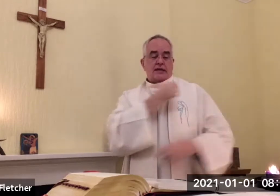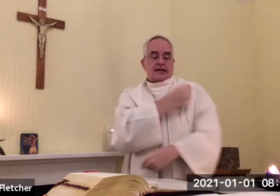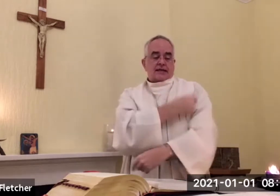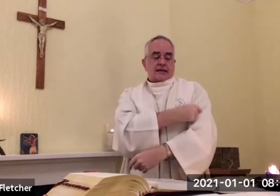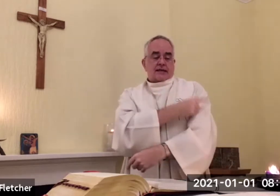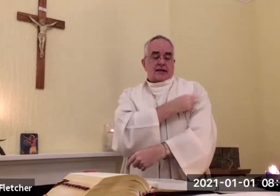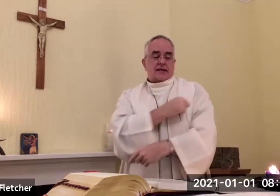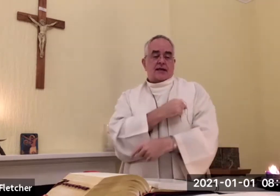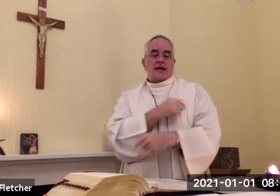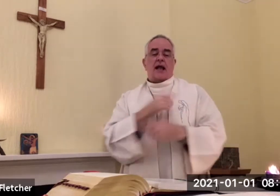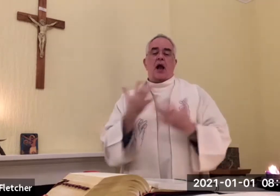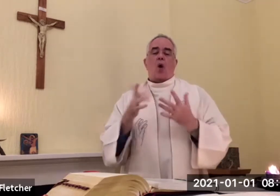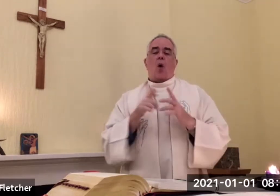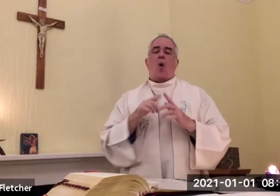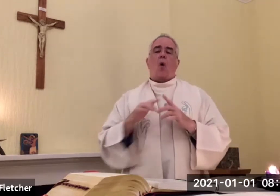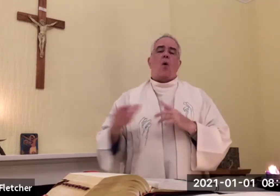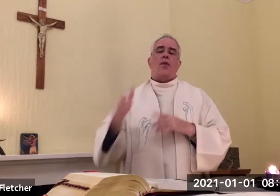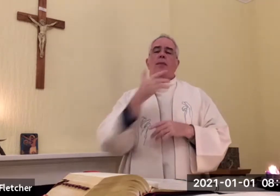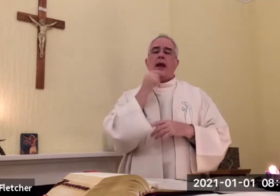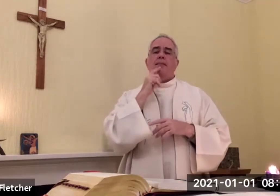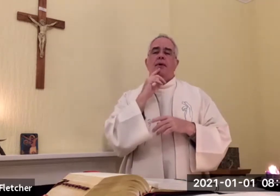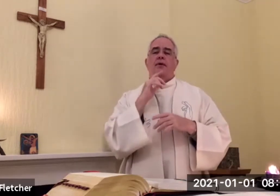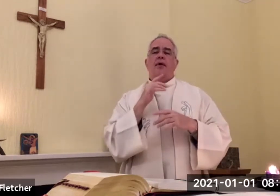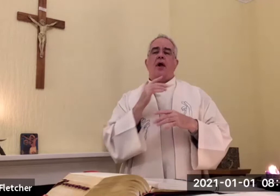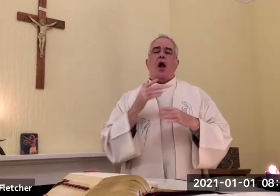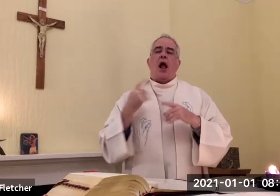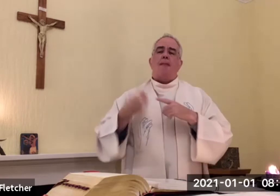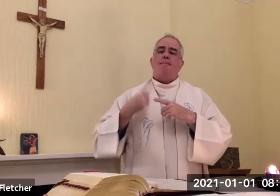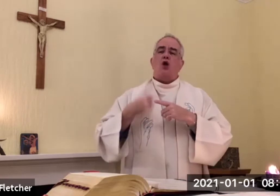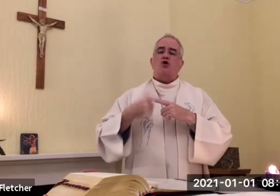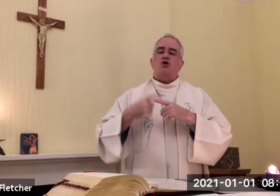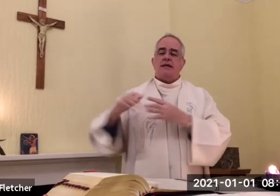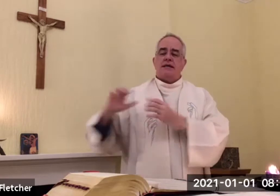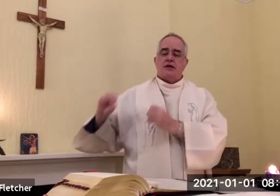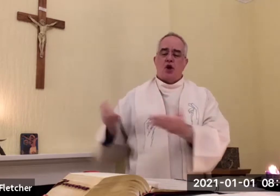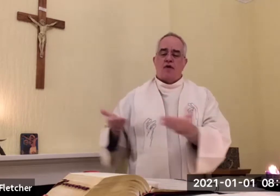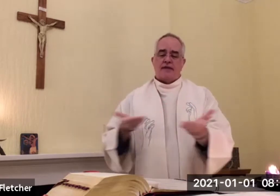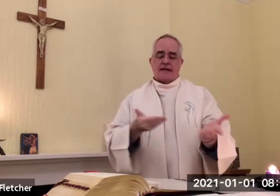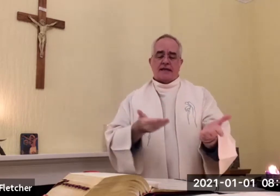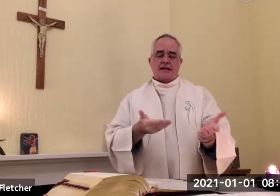nurses, all the people, emergency services,